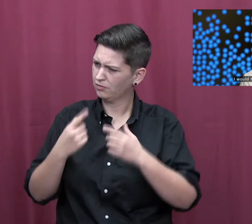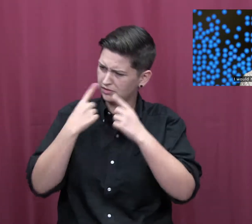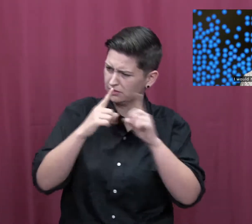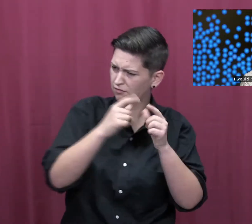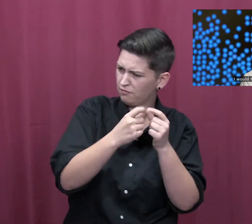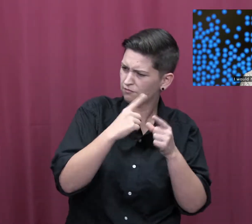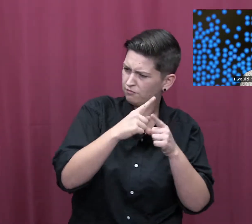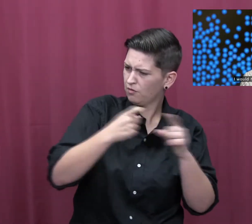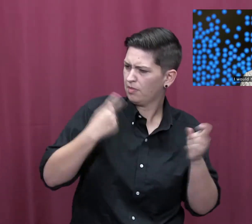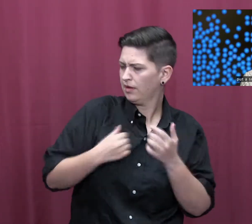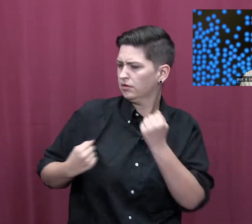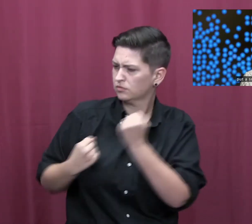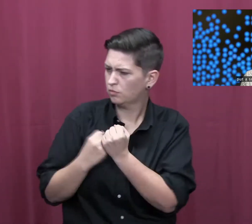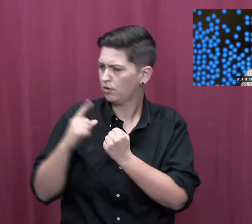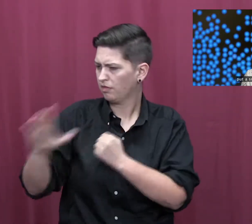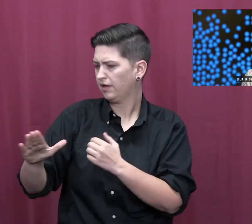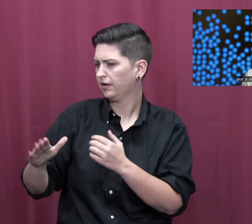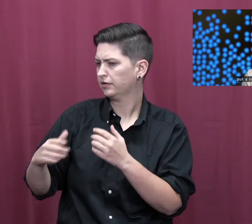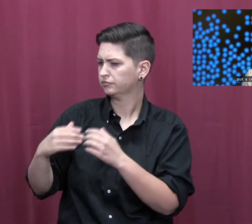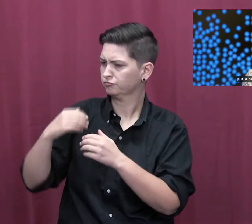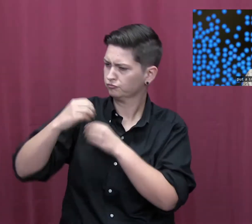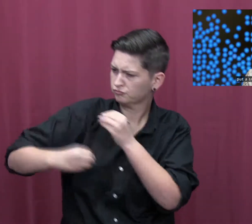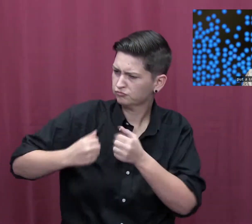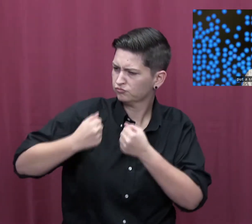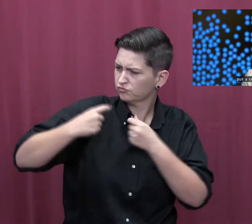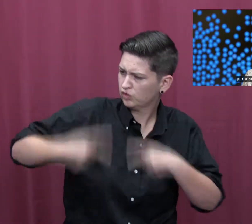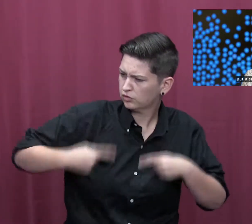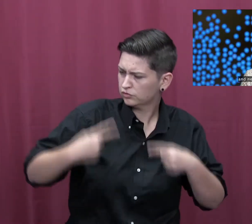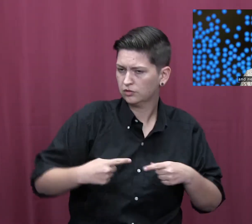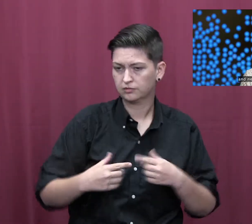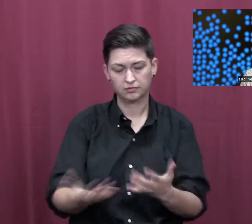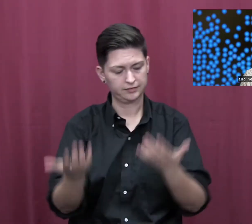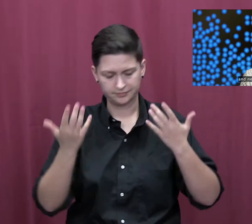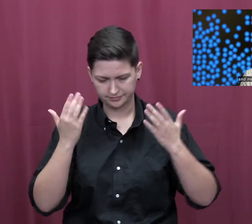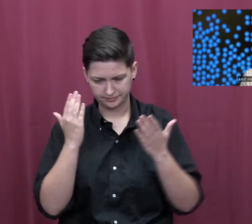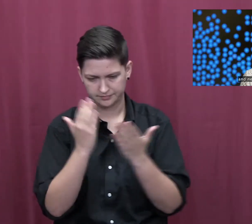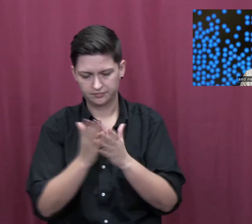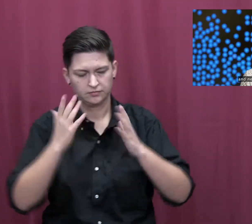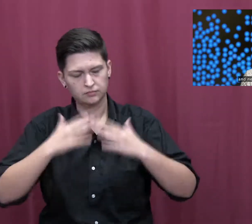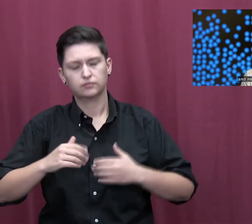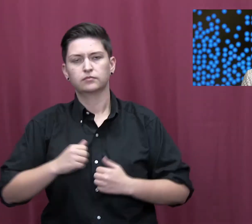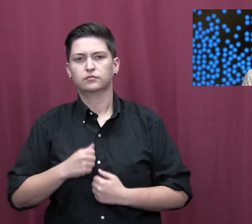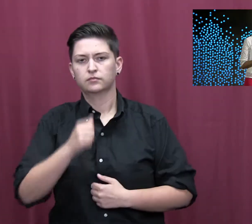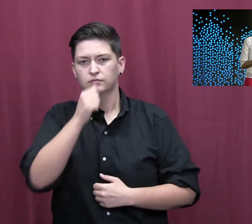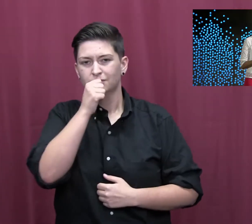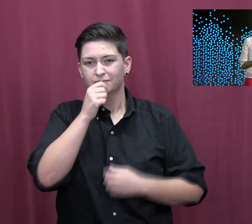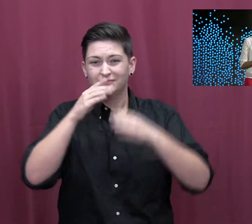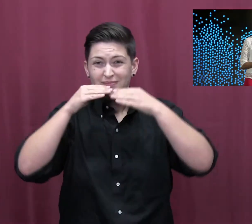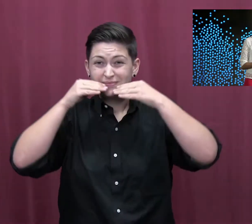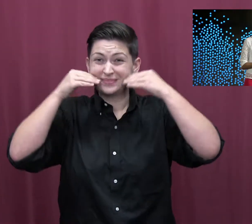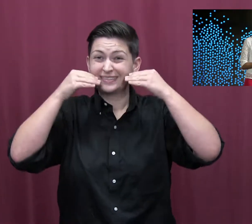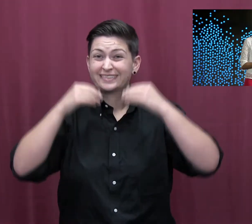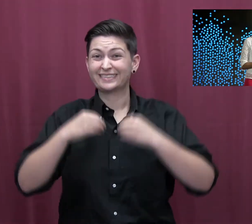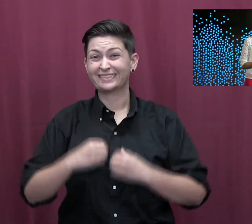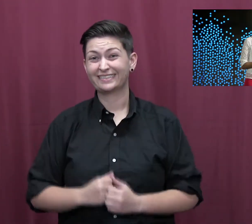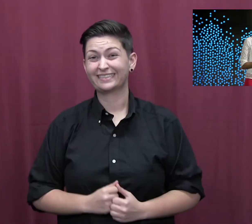my head up, put a smile on my face, and never tell a soul.